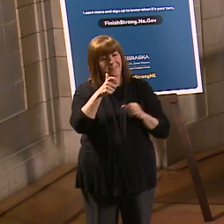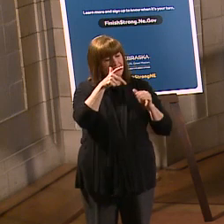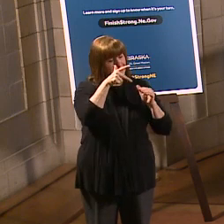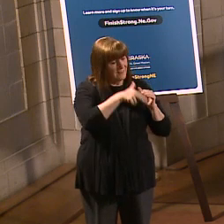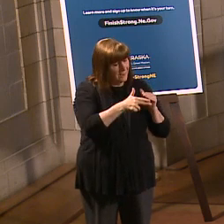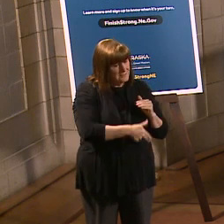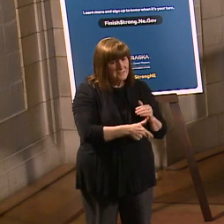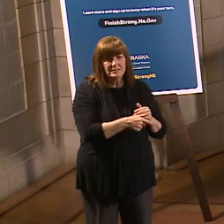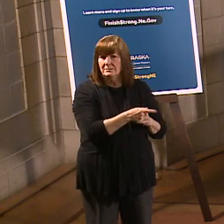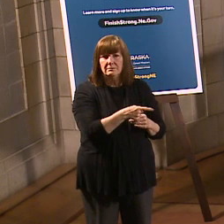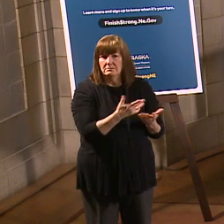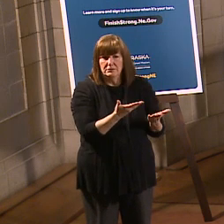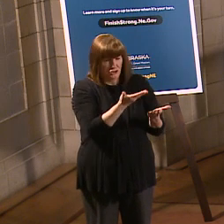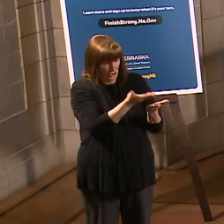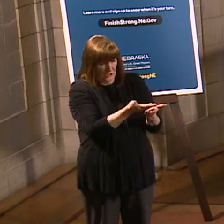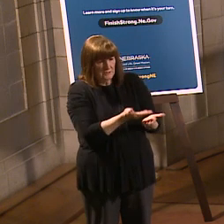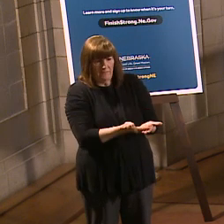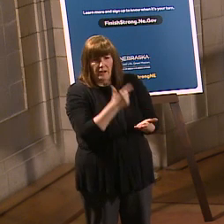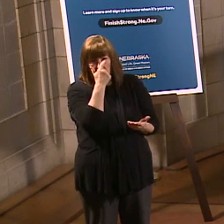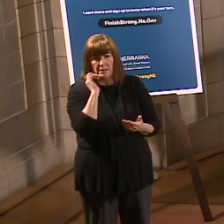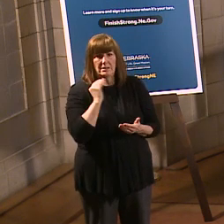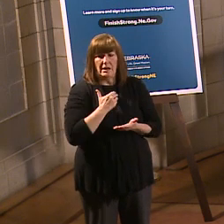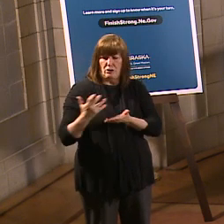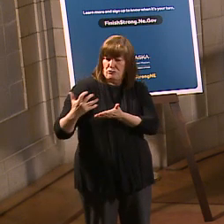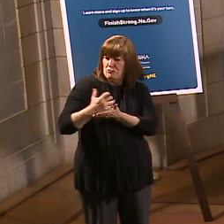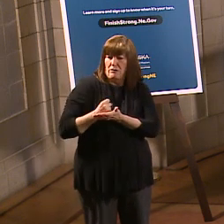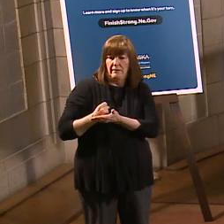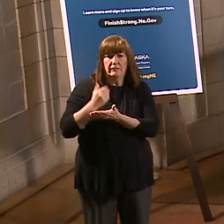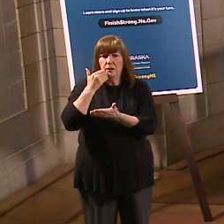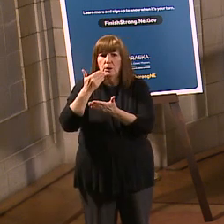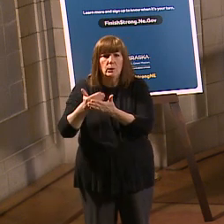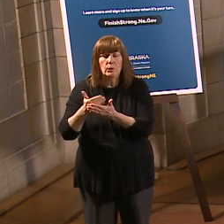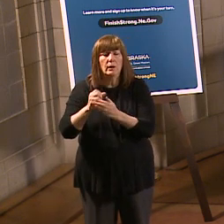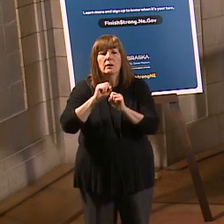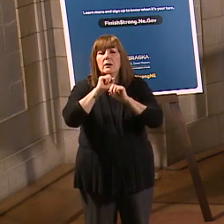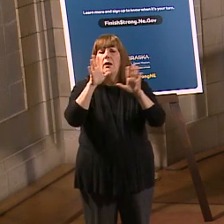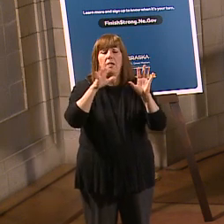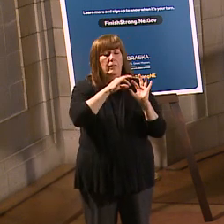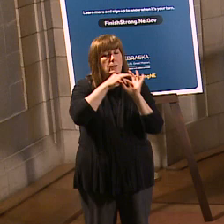are well justified given our state revenues, and they have nothing to do with the stimulus package.